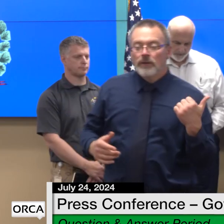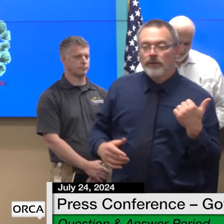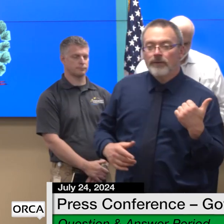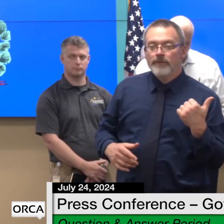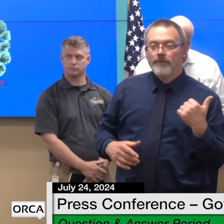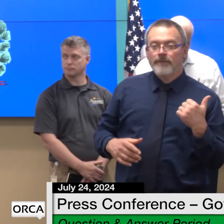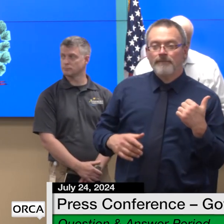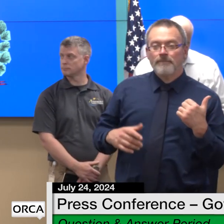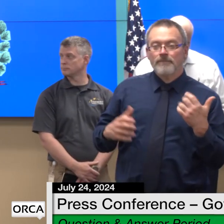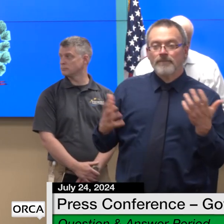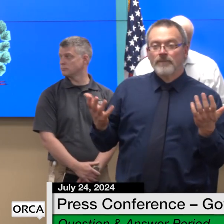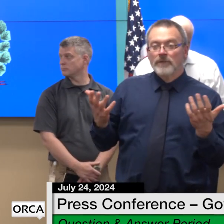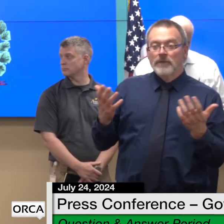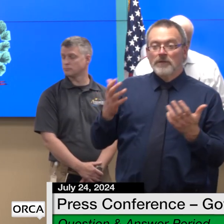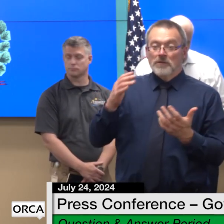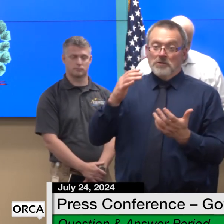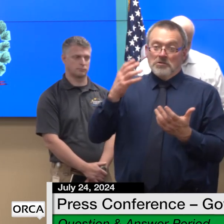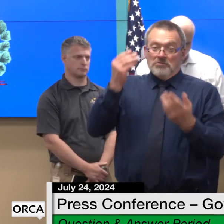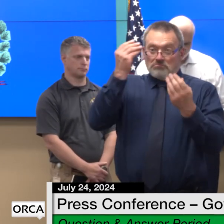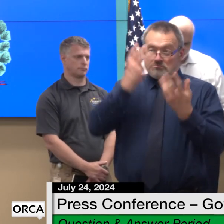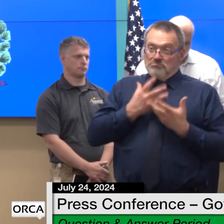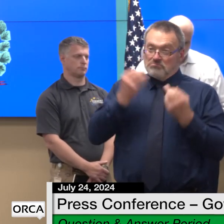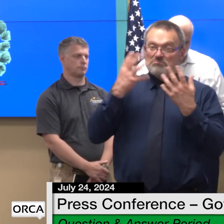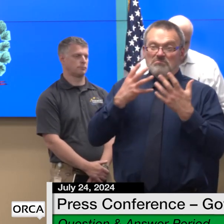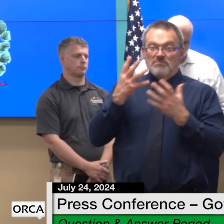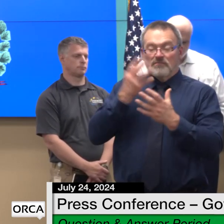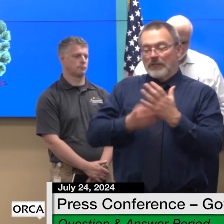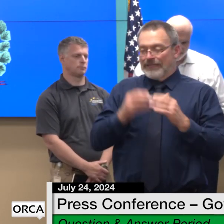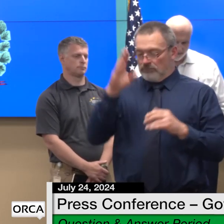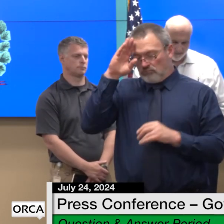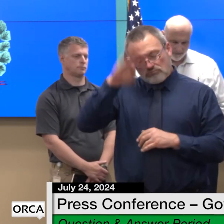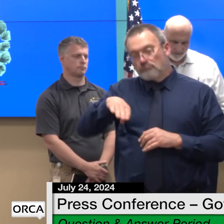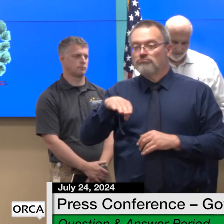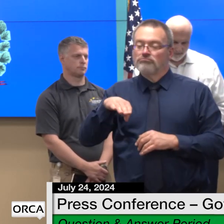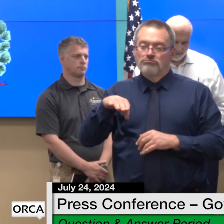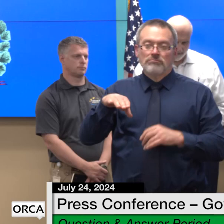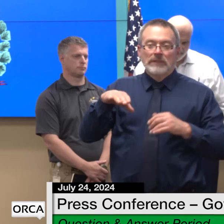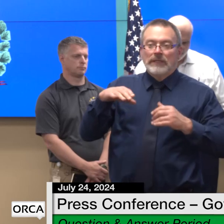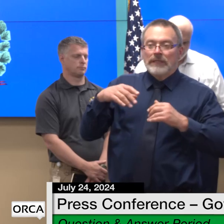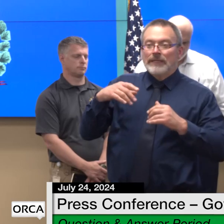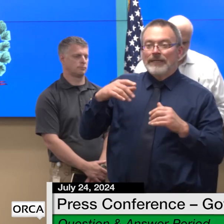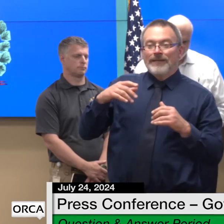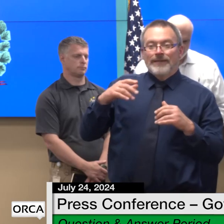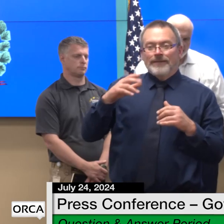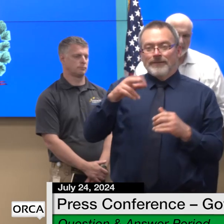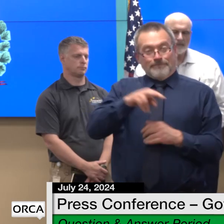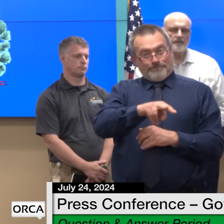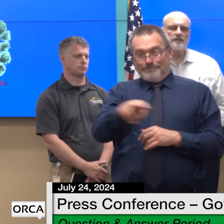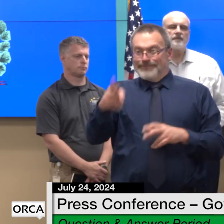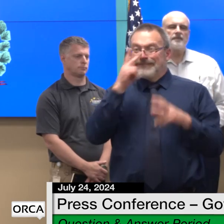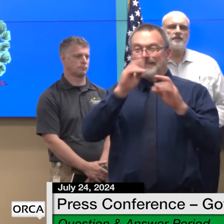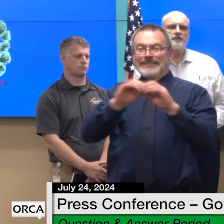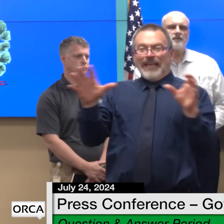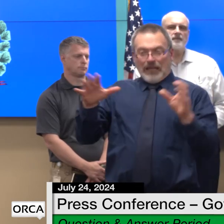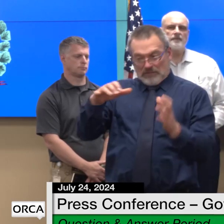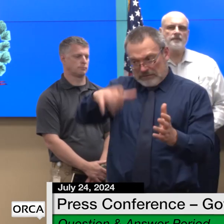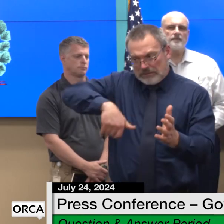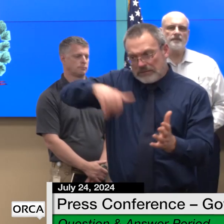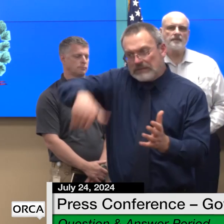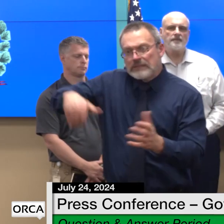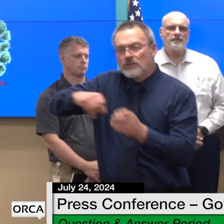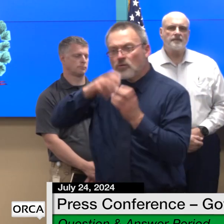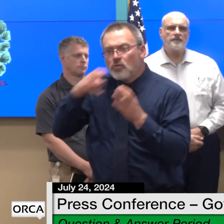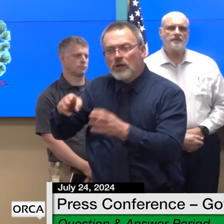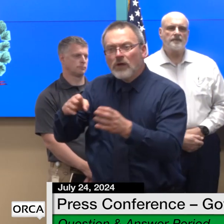I guess the missing information for many, and I get it. It looks so obvious to dredge the rivers, dig them